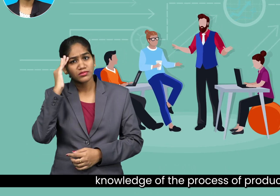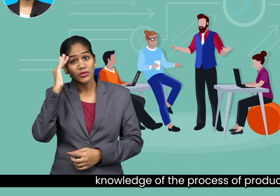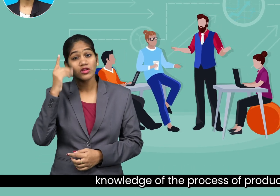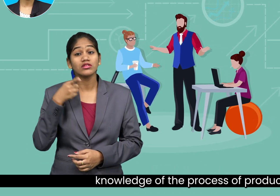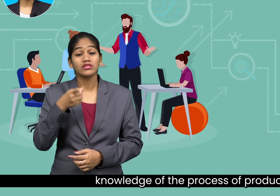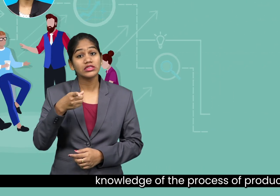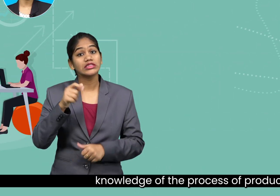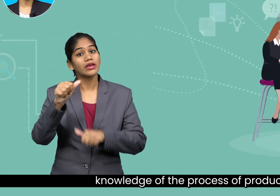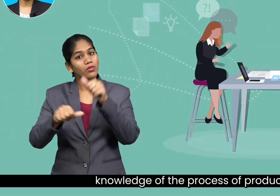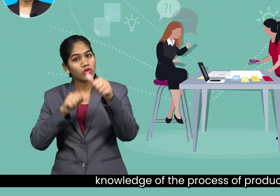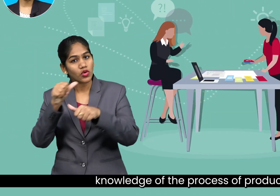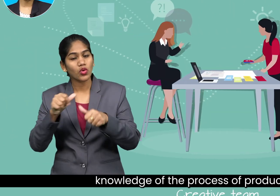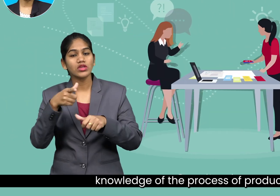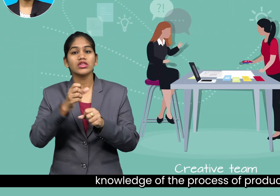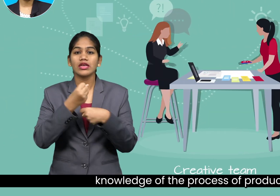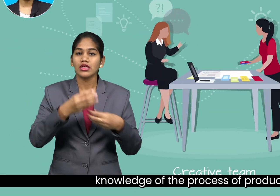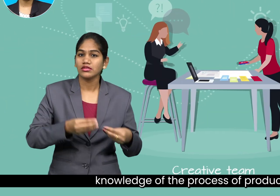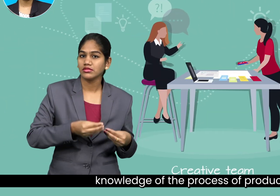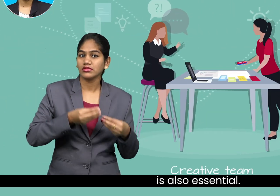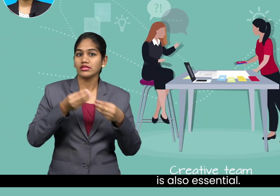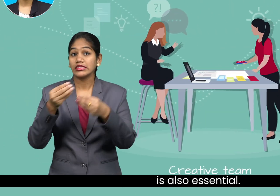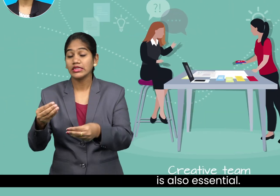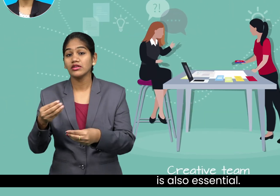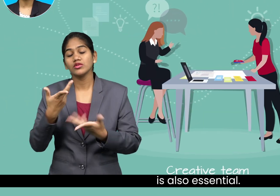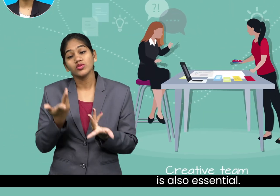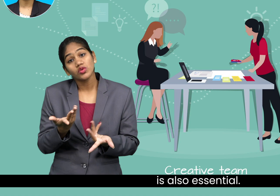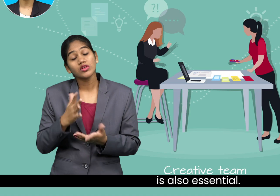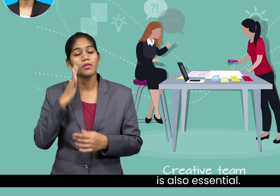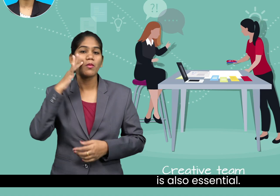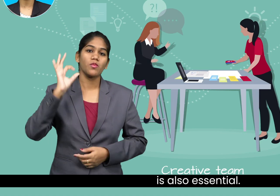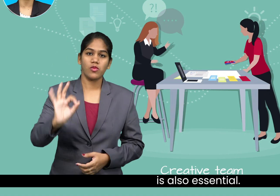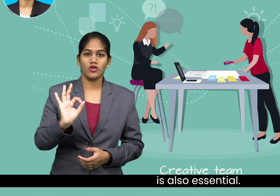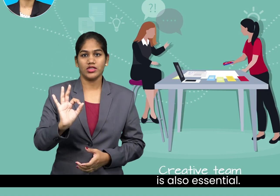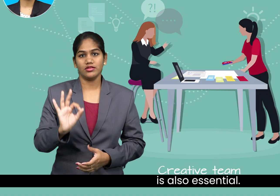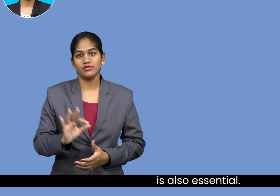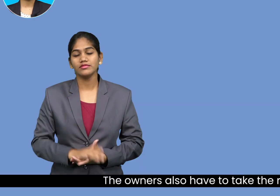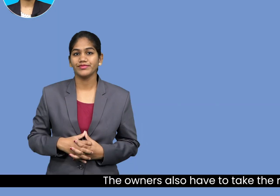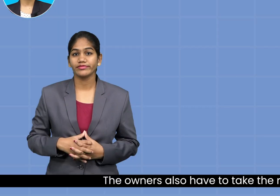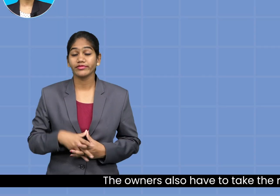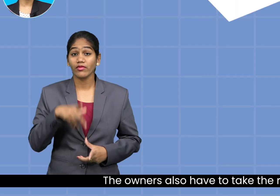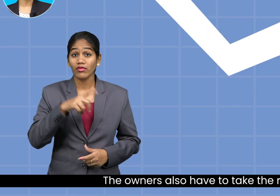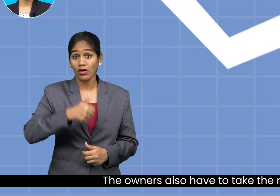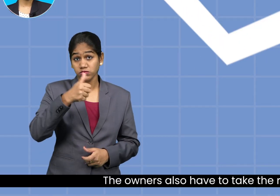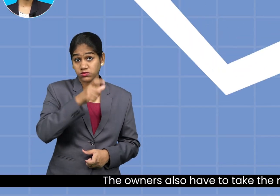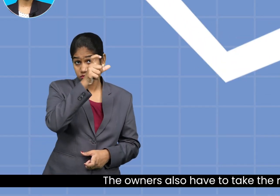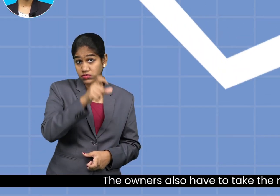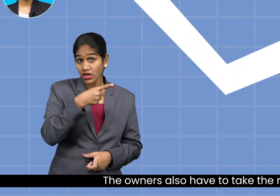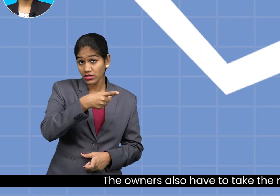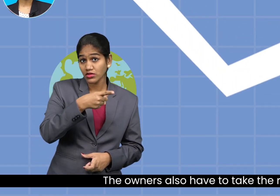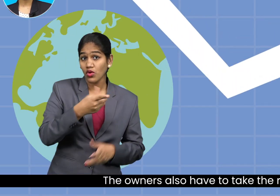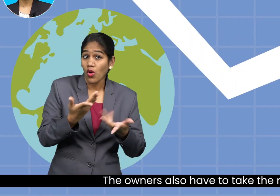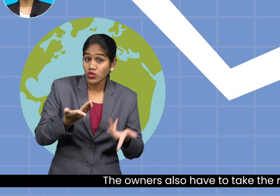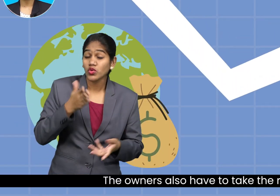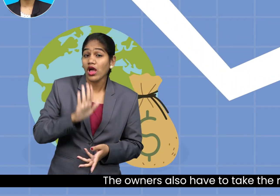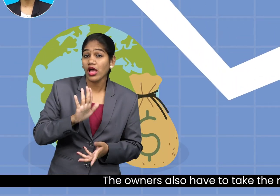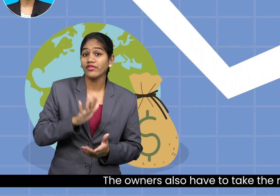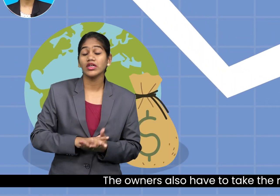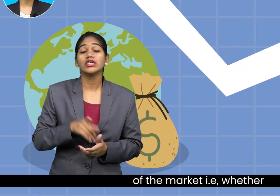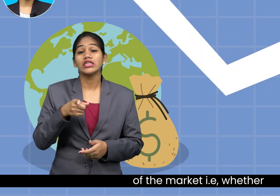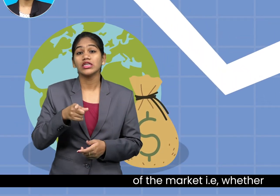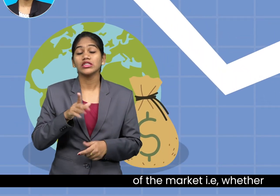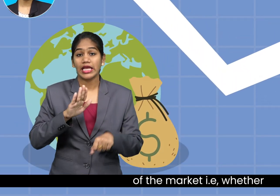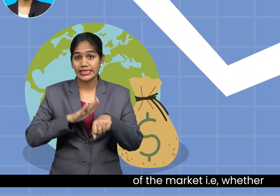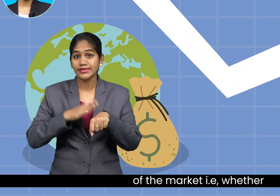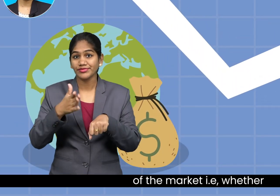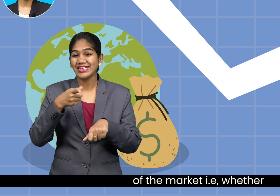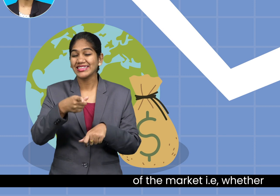knowledge of the process of production is also essential. The owners also have to take the risk